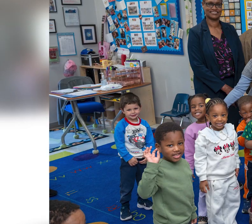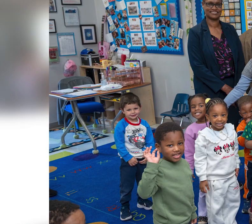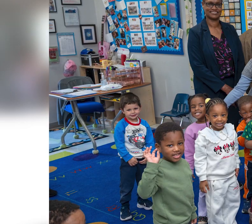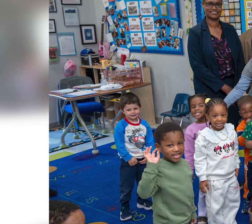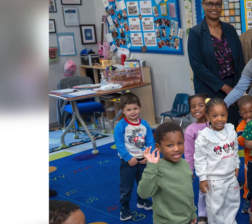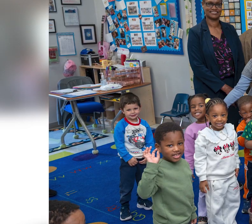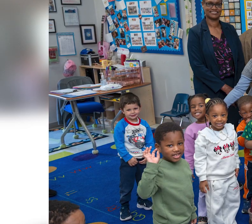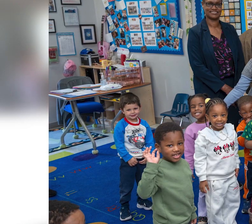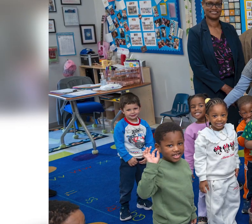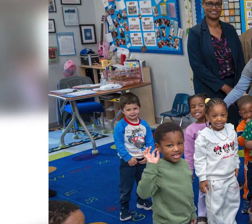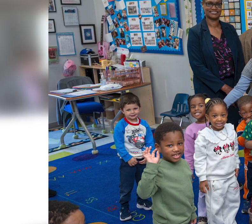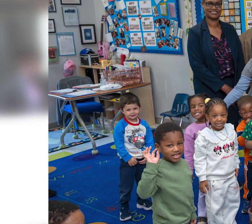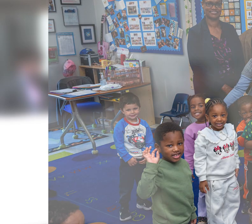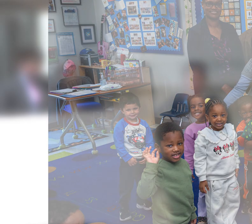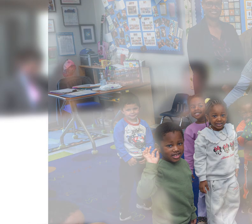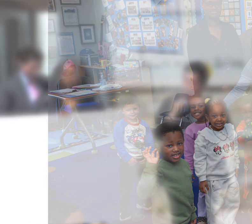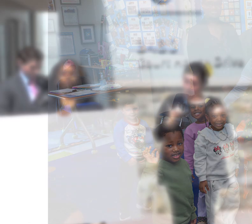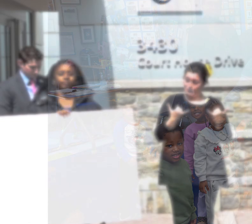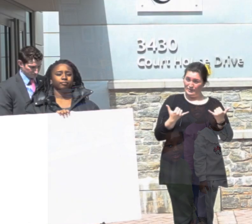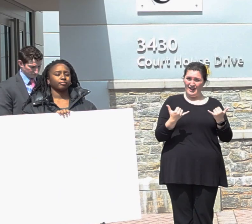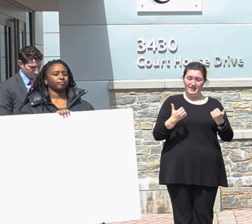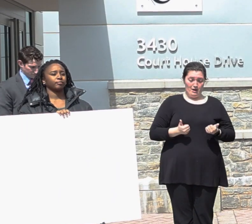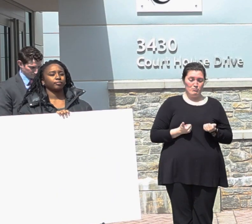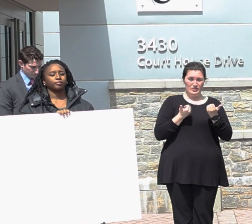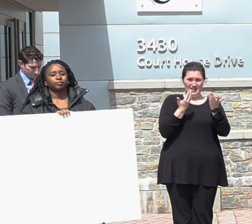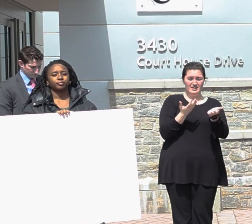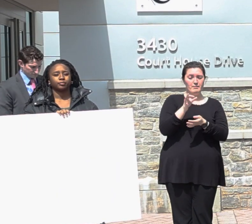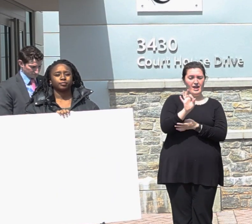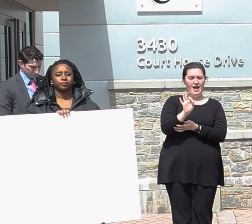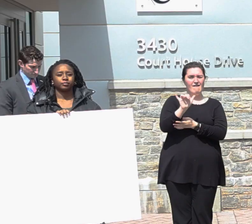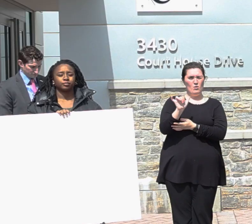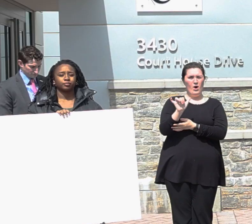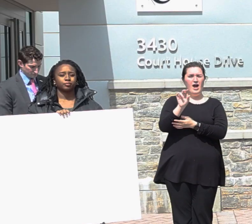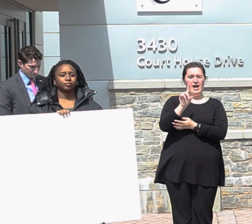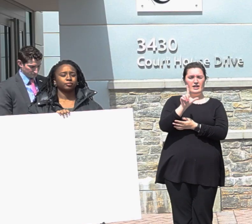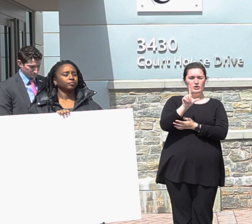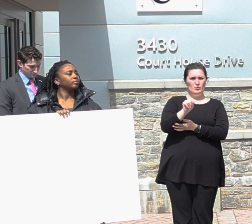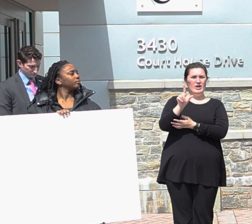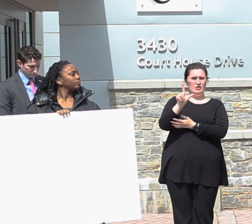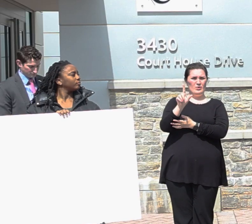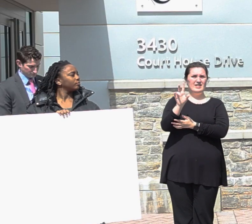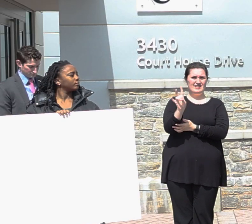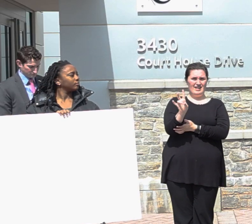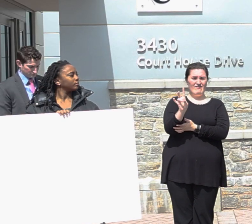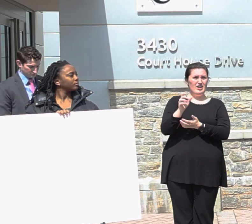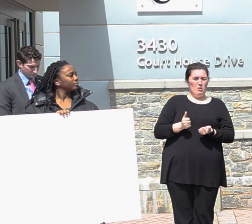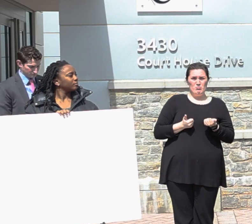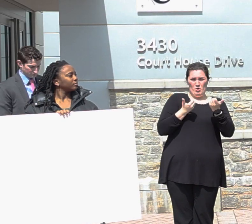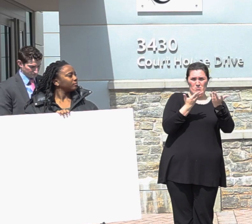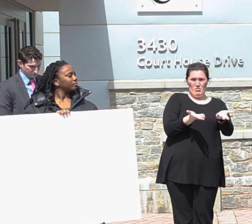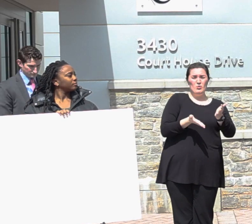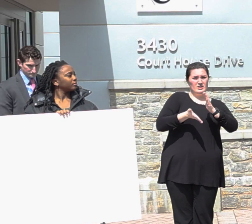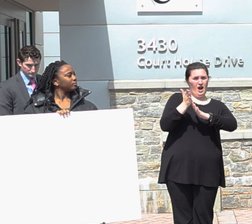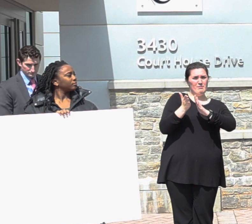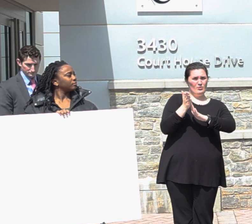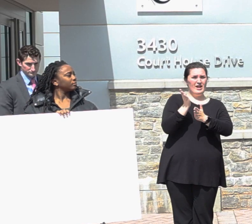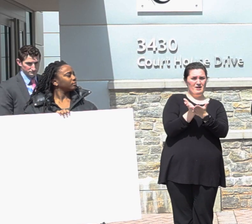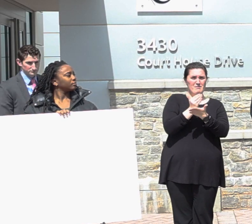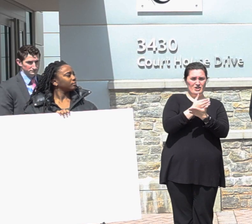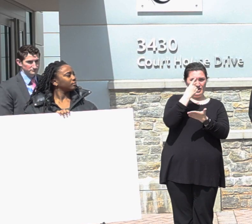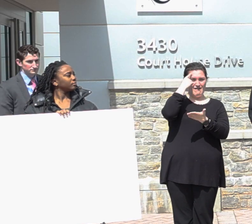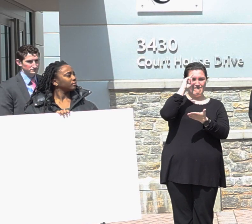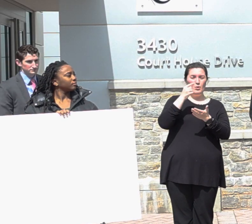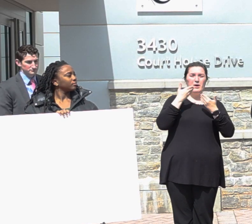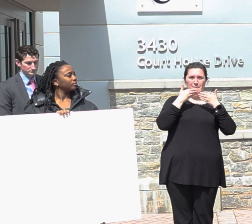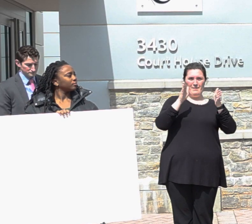Today, I will present my FY 2027 proposed operating budget for public